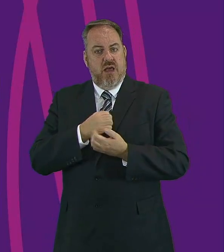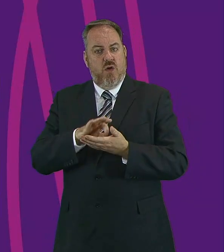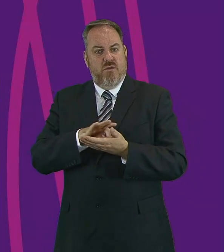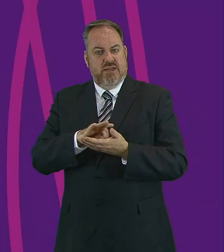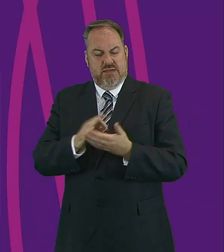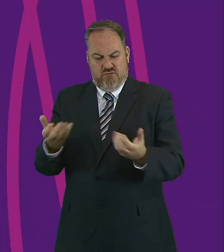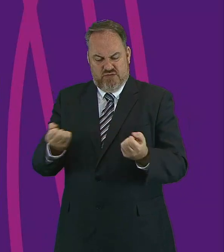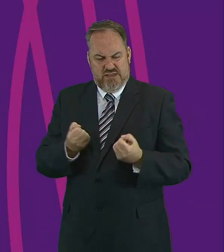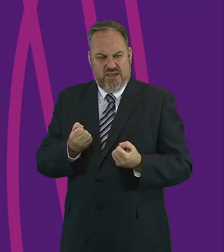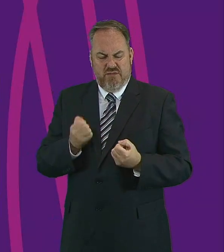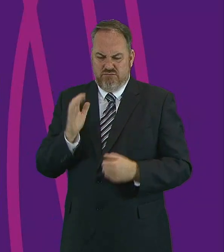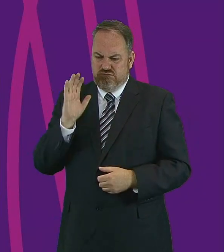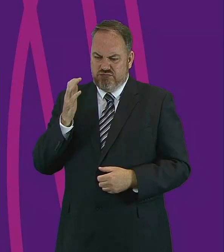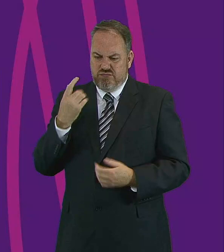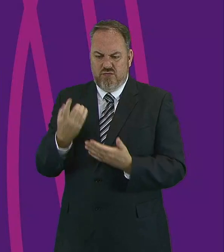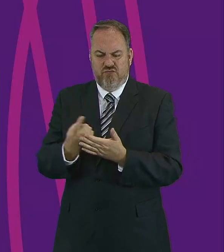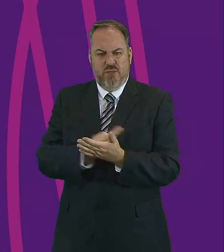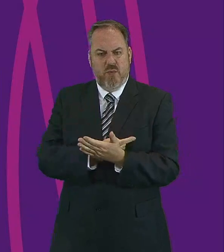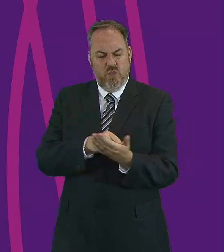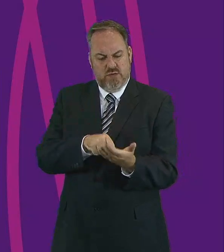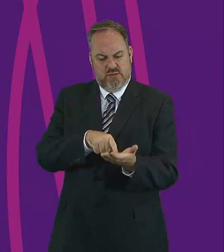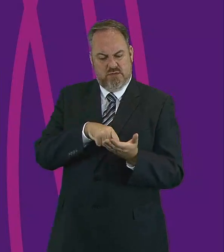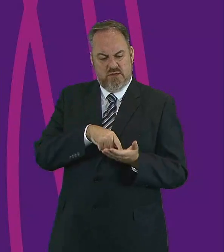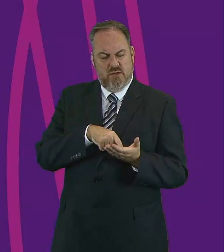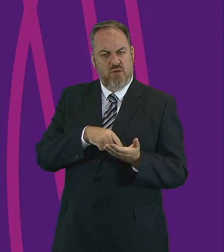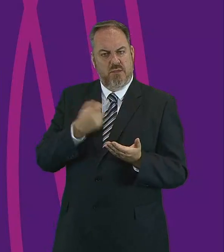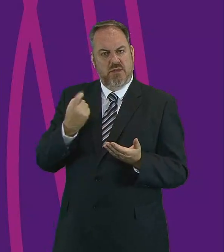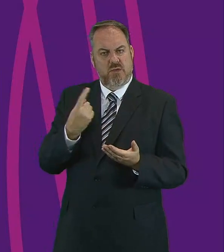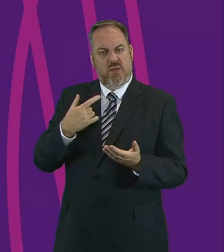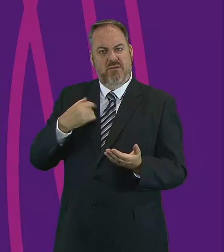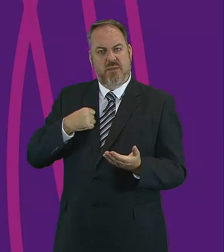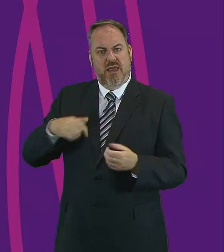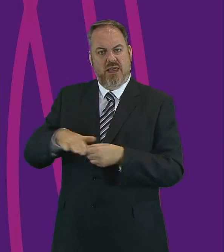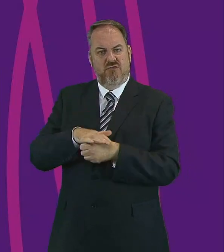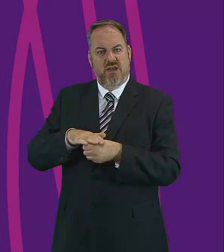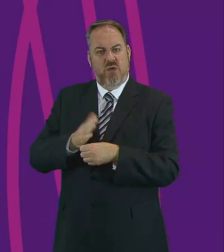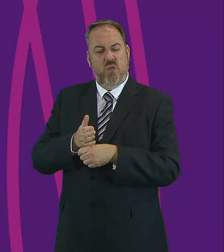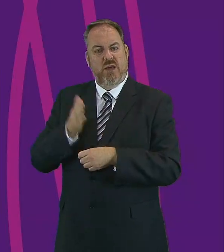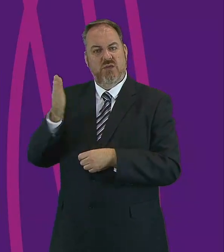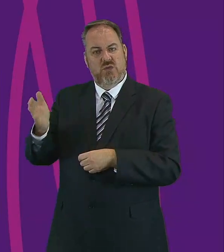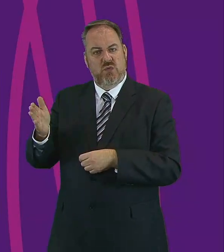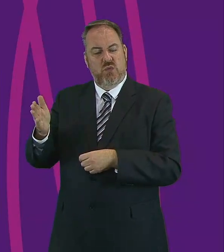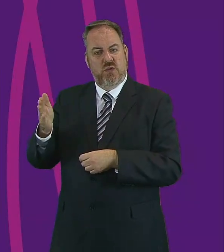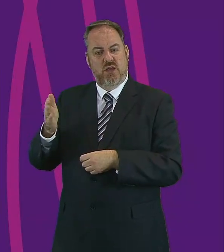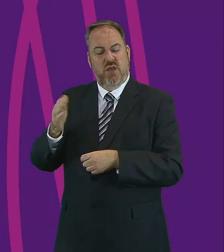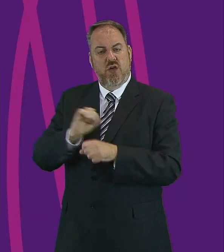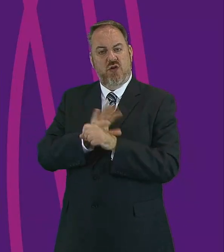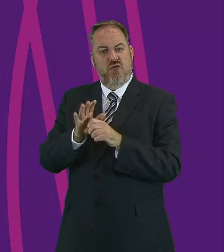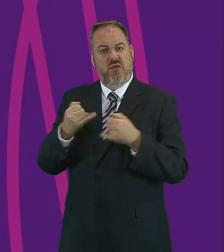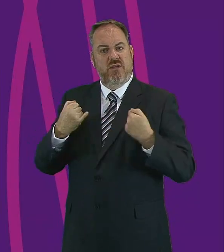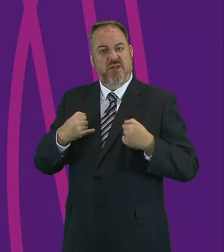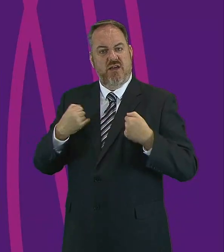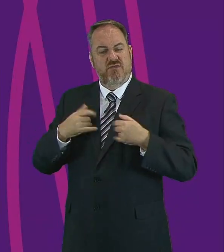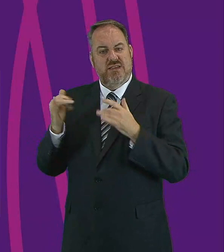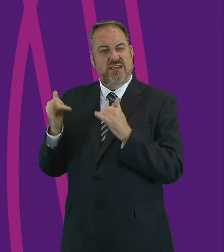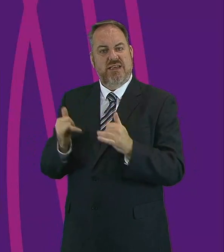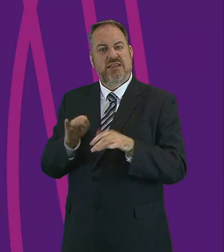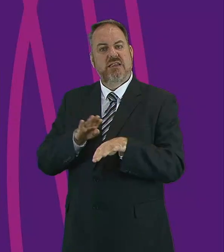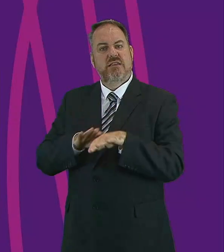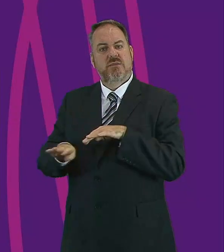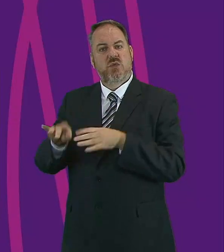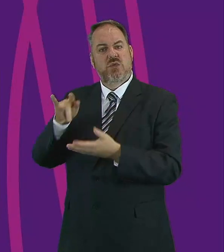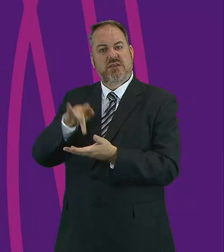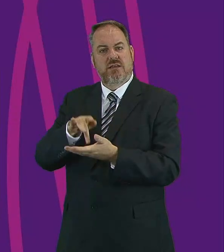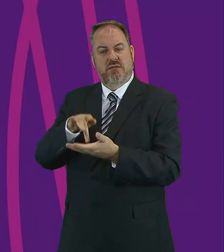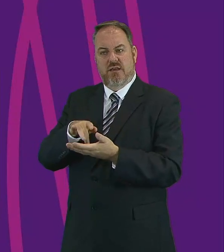concerning report from a constituent who had attended a scheduled COVID-19 test at Regional Sports Centre in